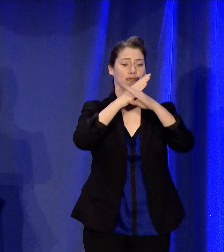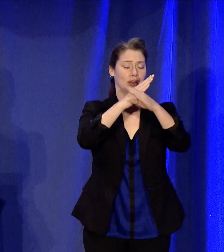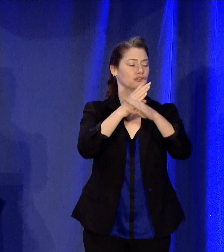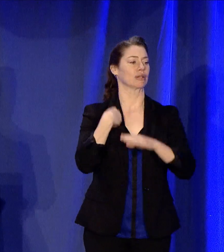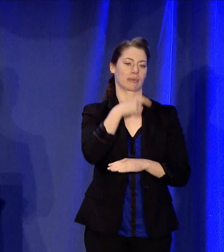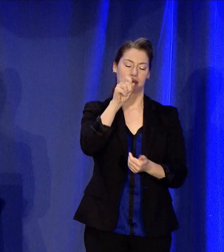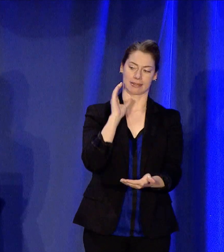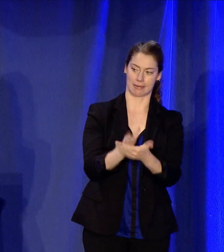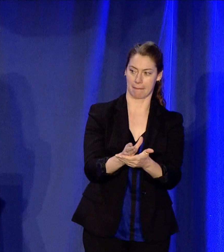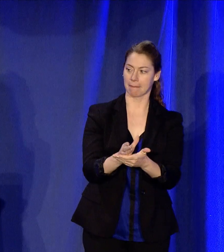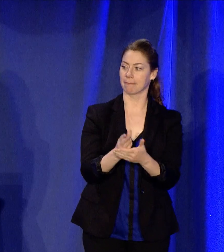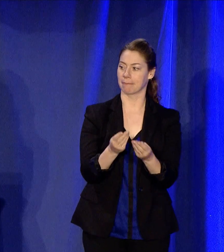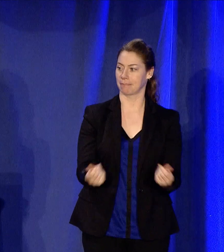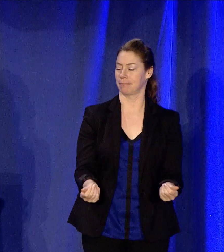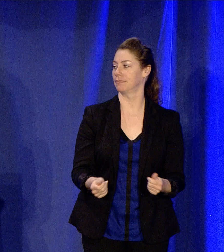it.